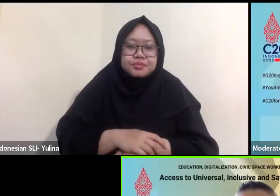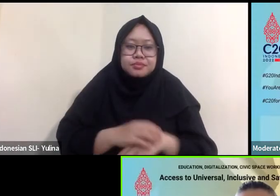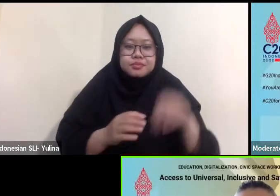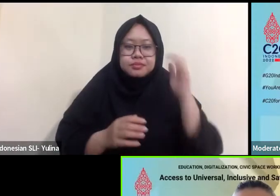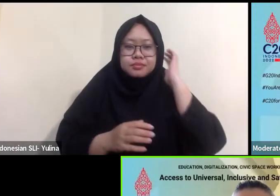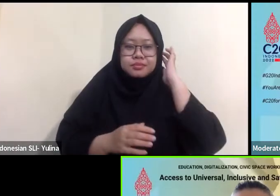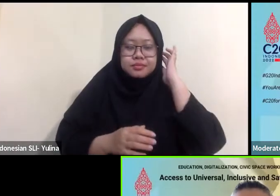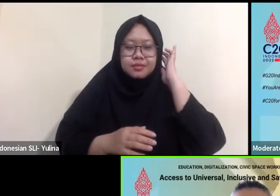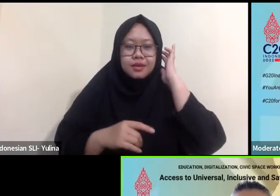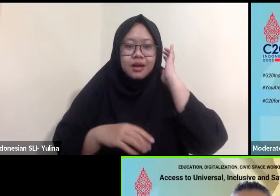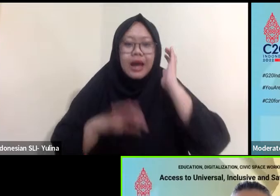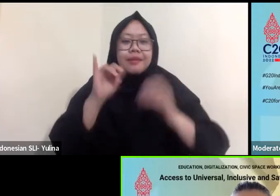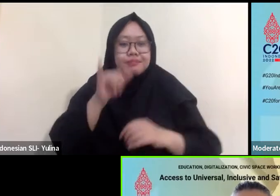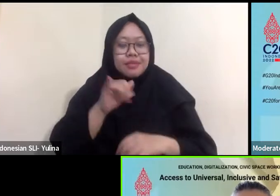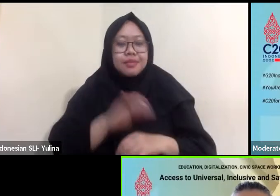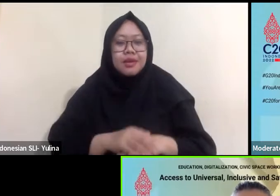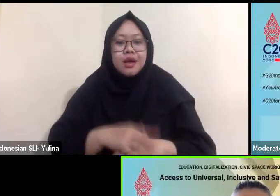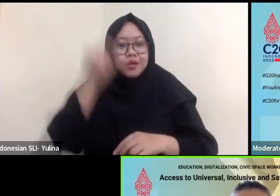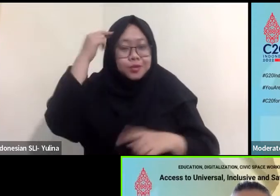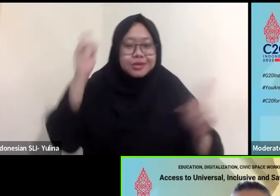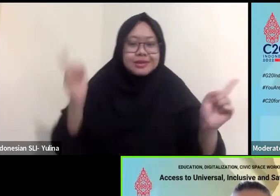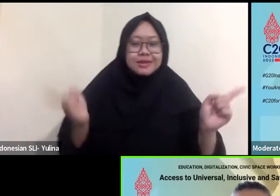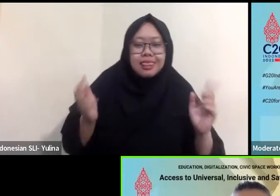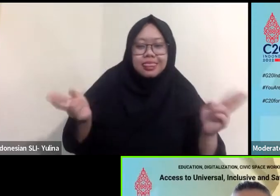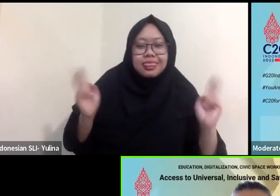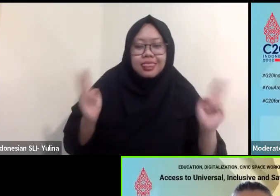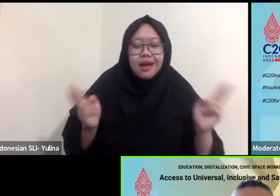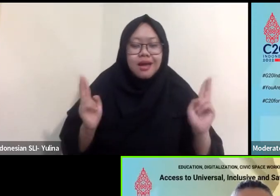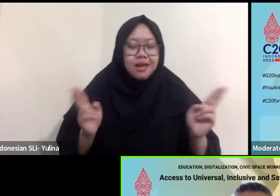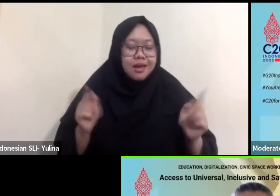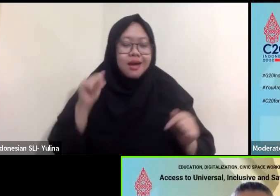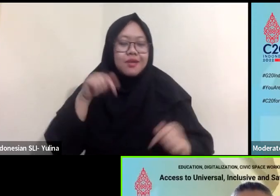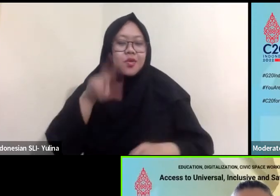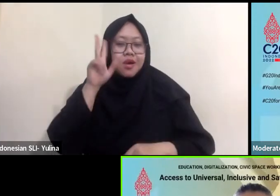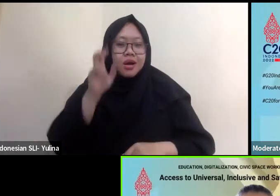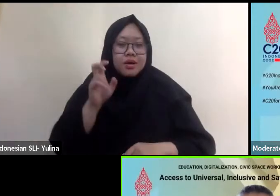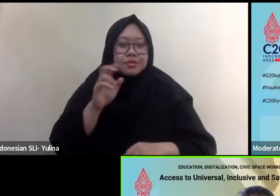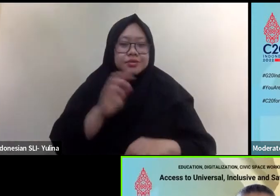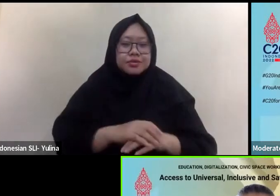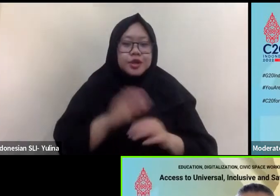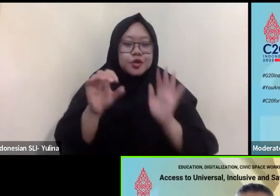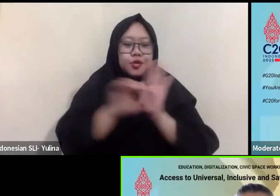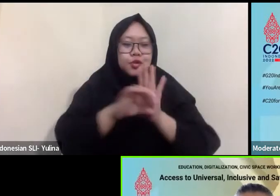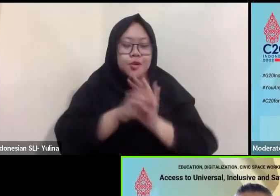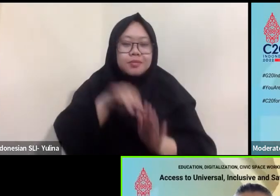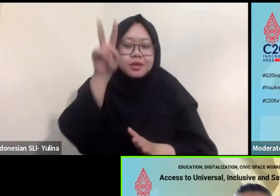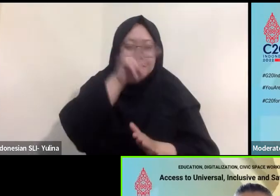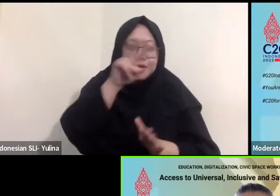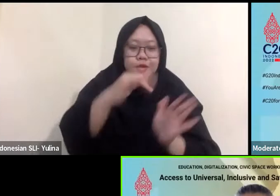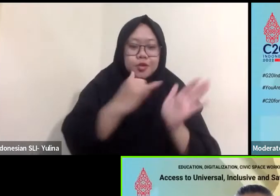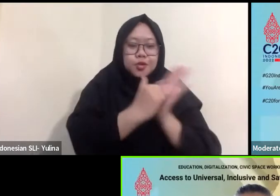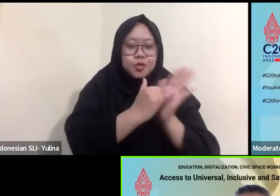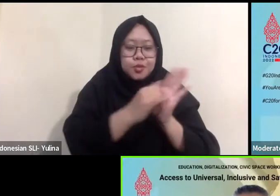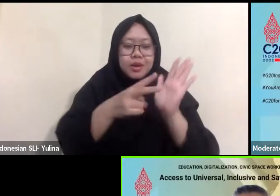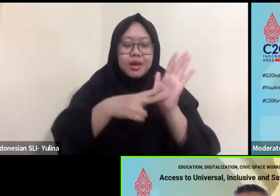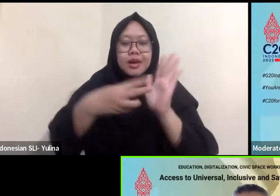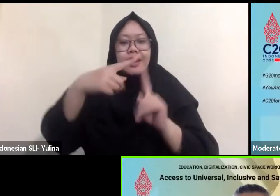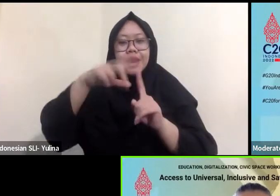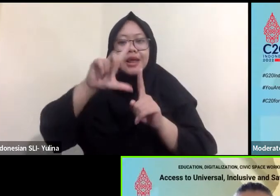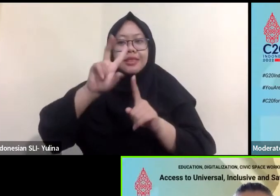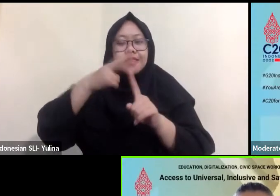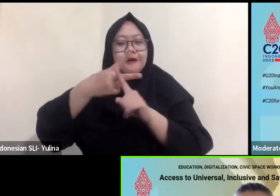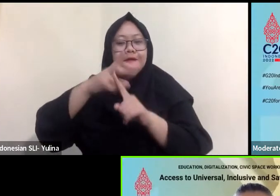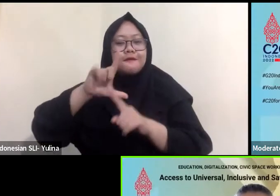just, you know, drown yourself in Netflix or YouTube now and then. But it's how long you do that for. And if it's just